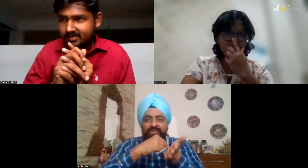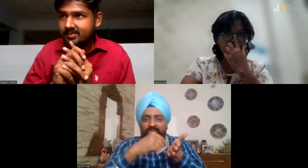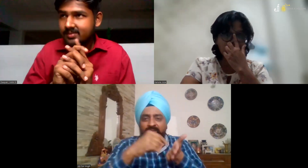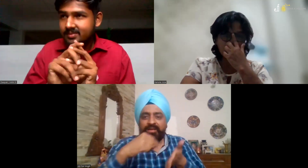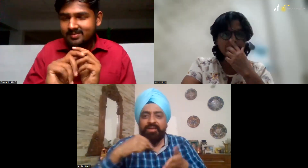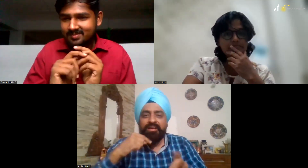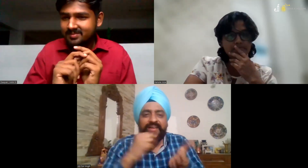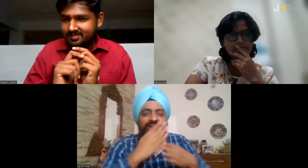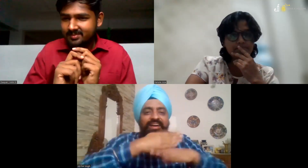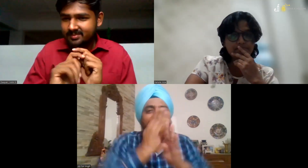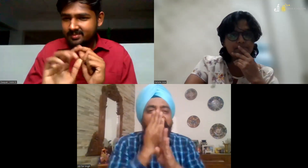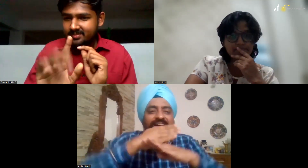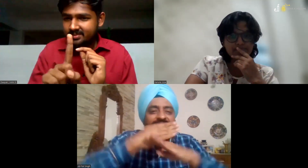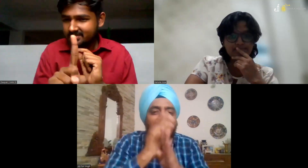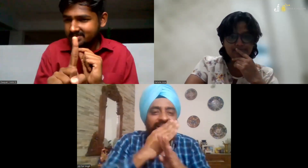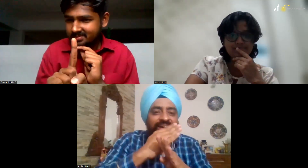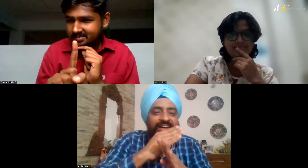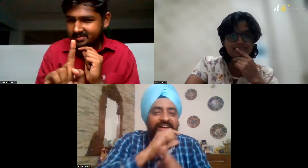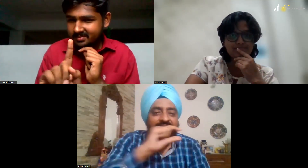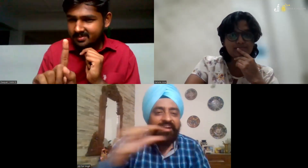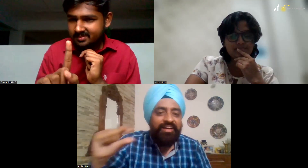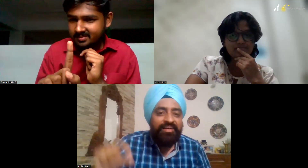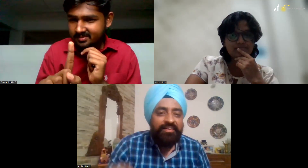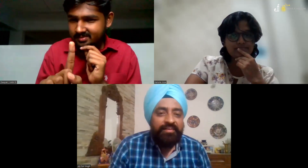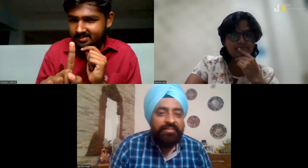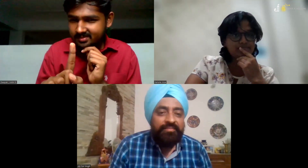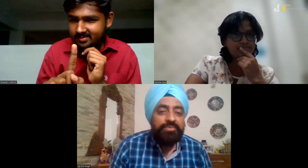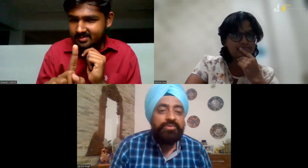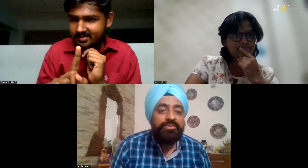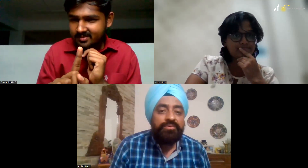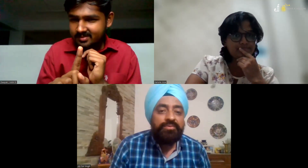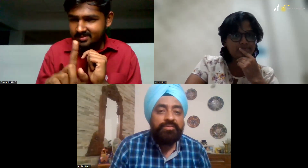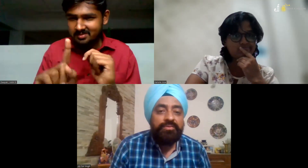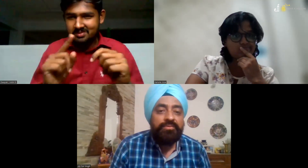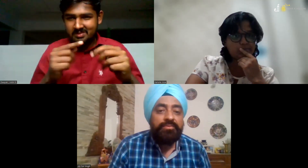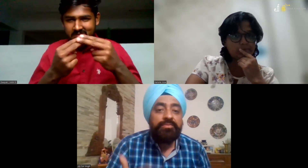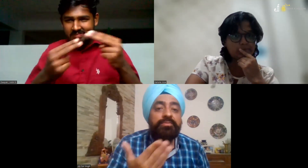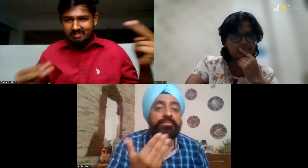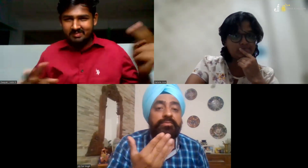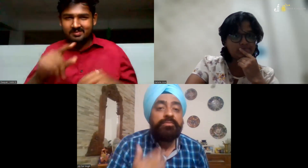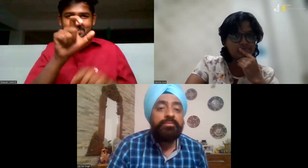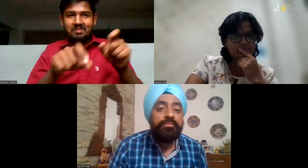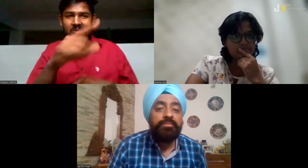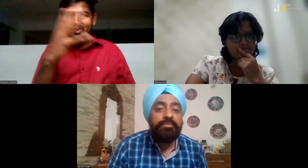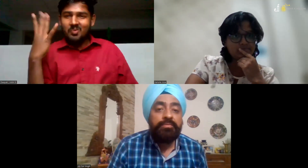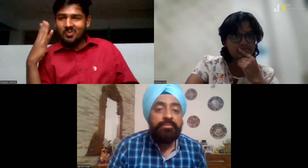so there were some questions. He was asking me about this sign and